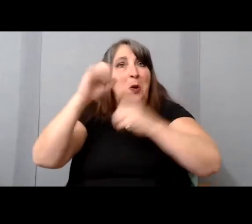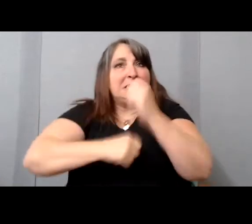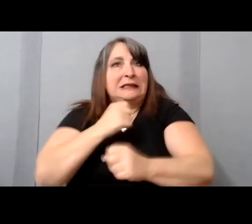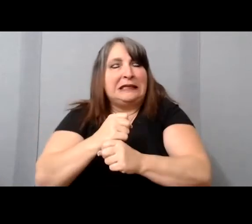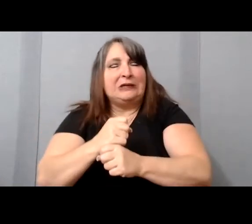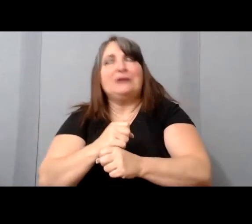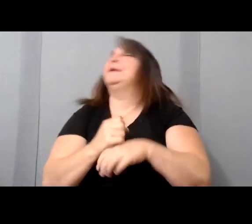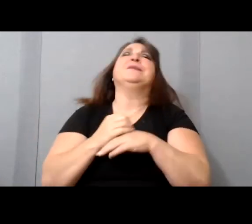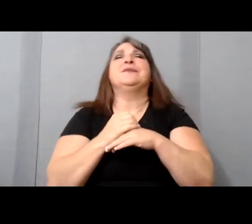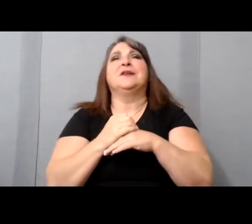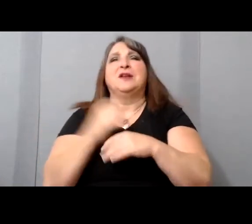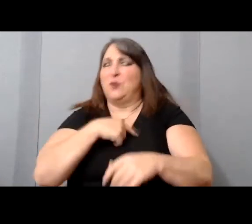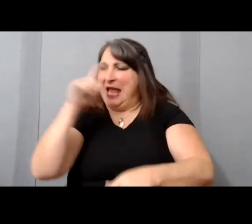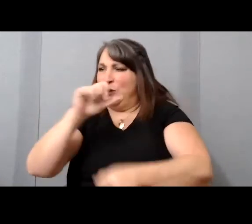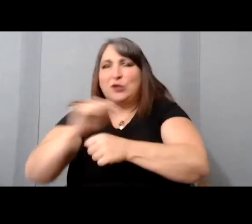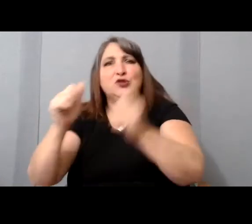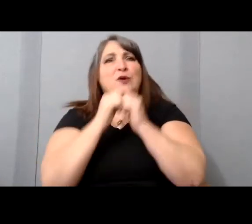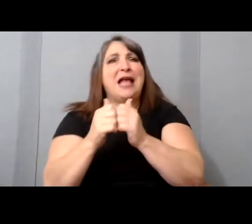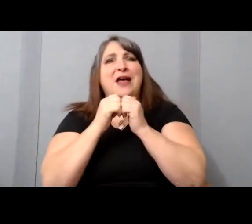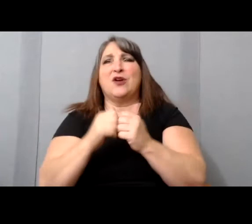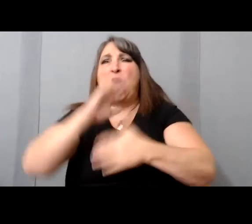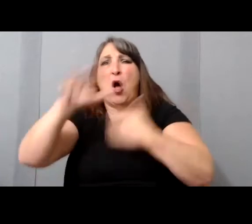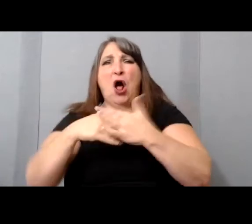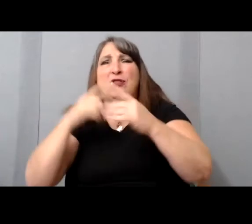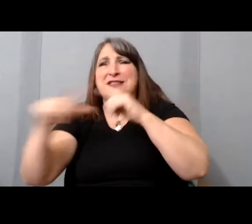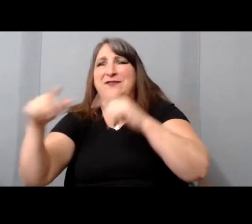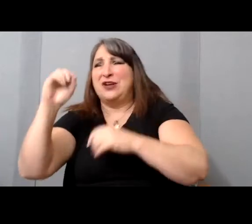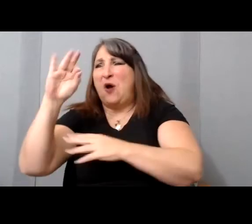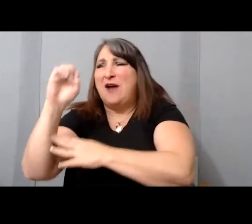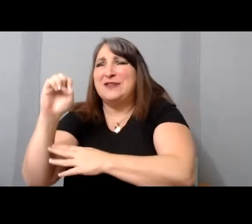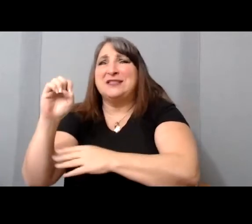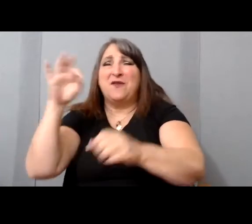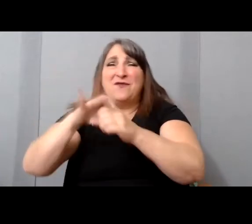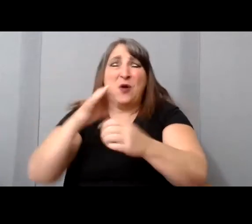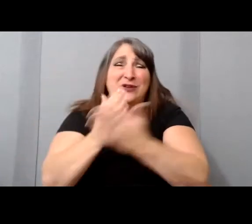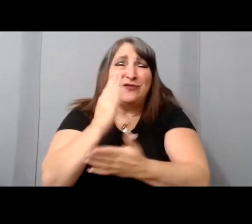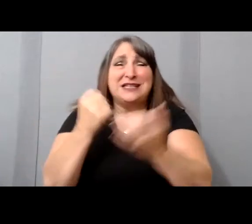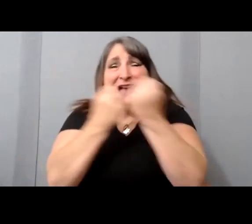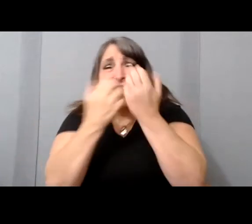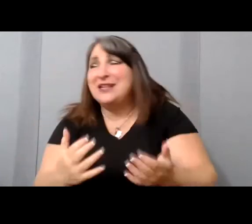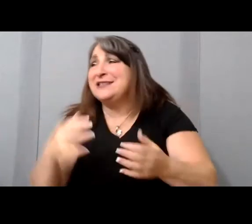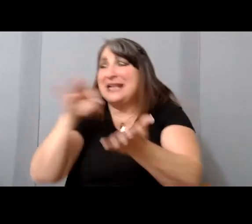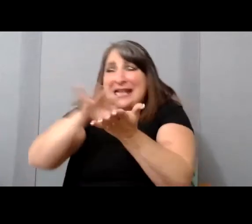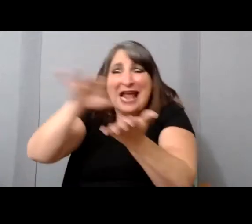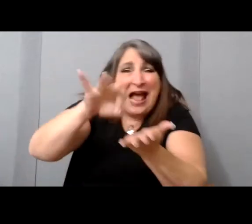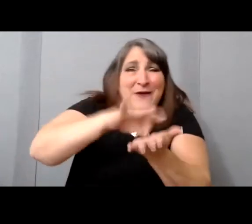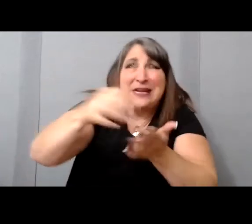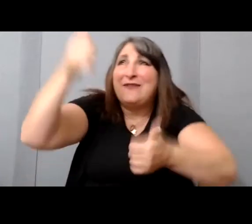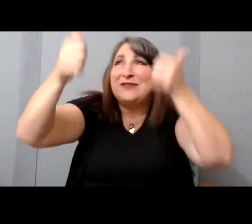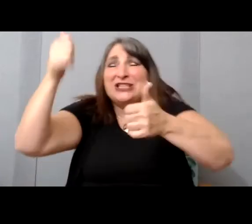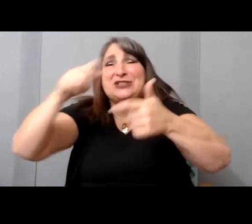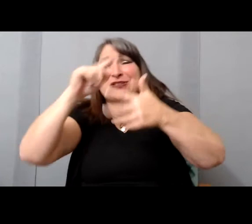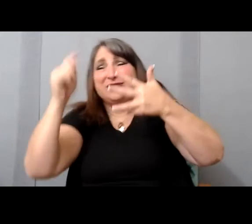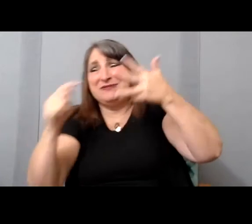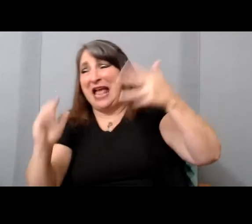but legislative representatives, the governor's office, voting rights advocates, county elections officials, and you